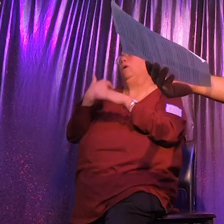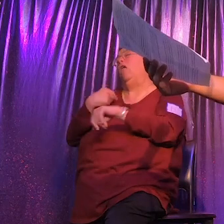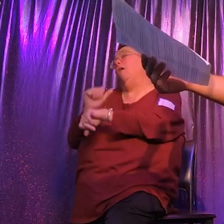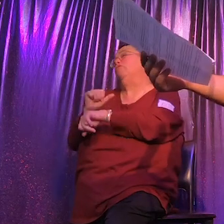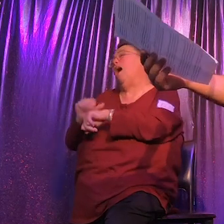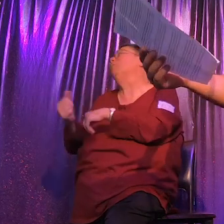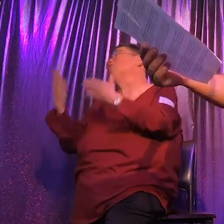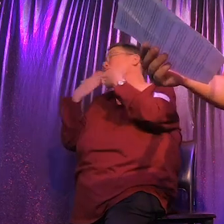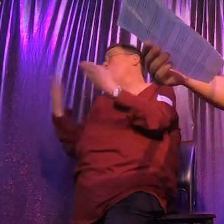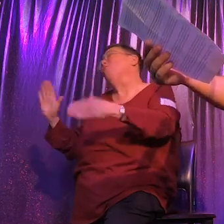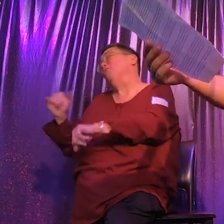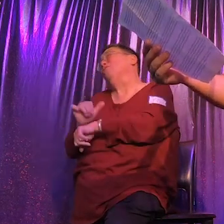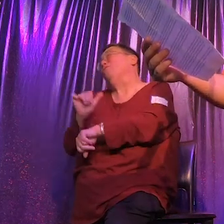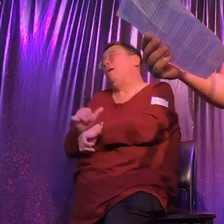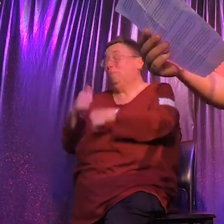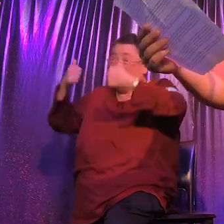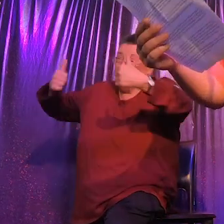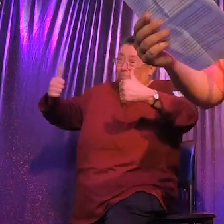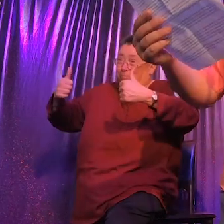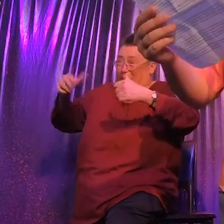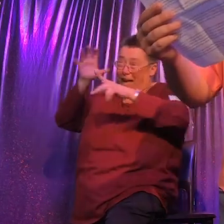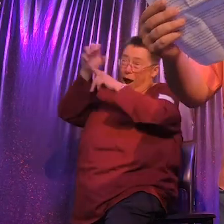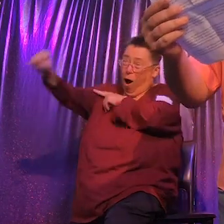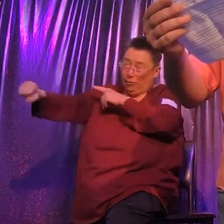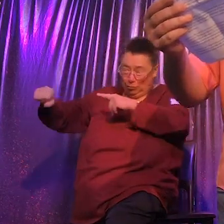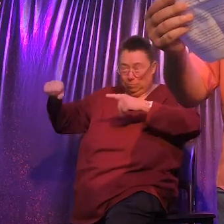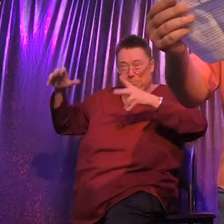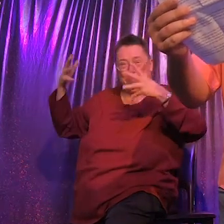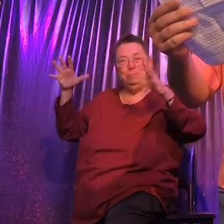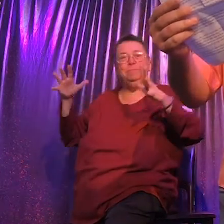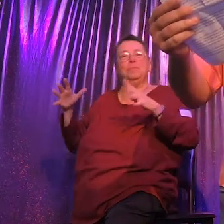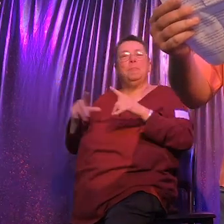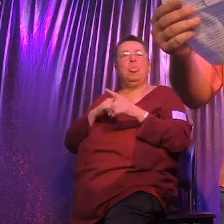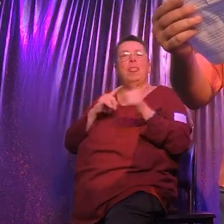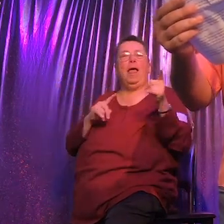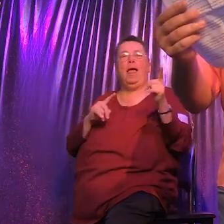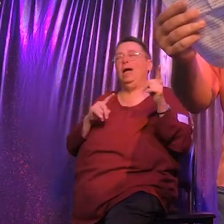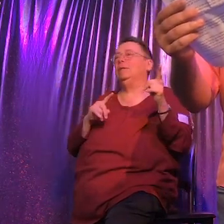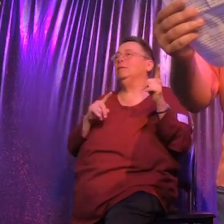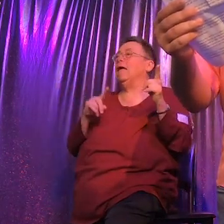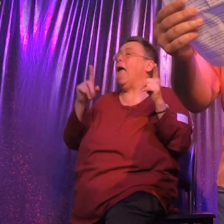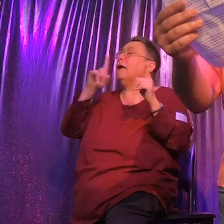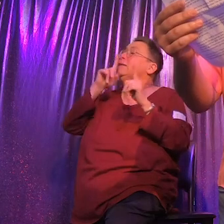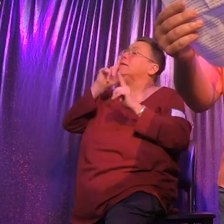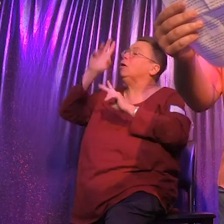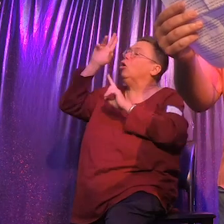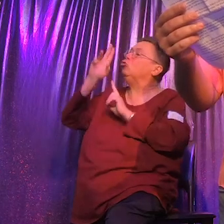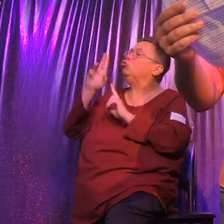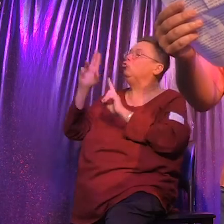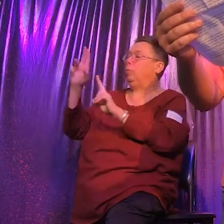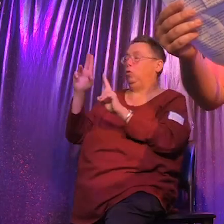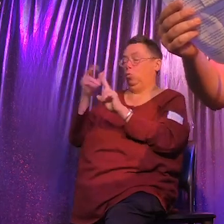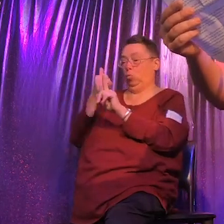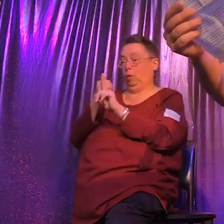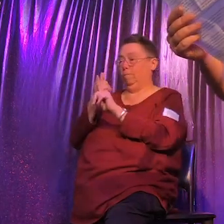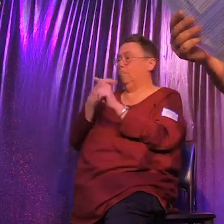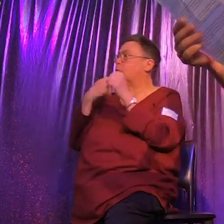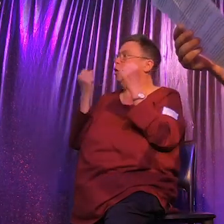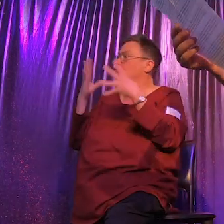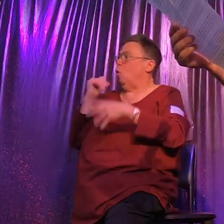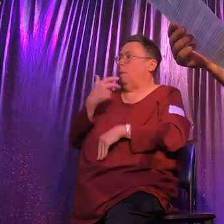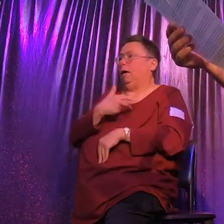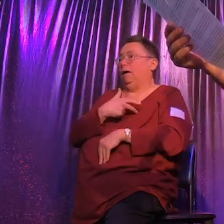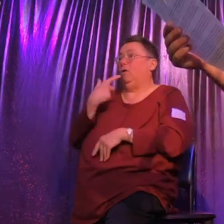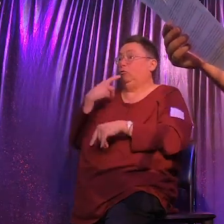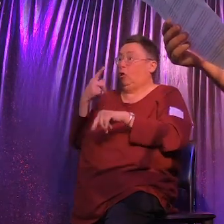jobs. So, you know, thank you for that. That's kind of awesome of you to do that. It's a tribute in itself that so many of us have